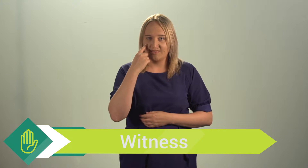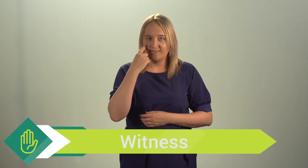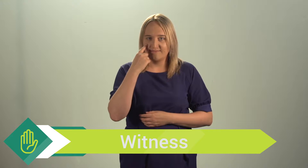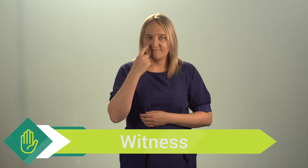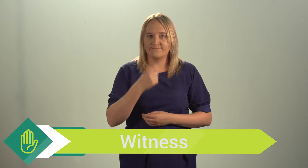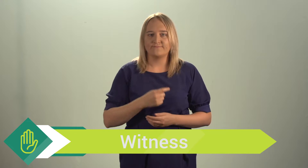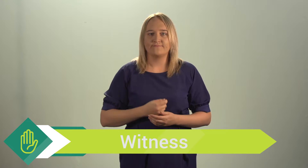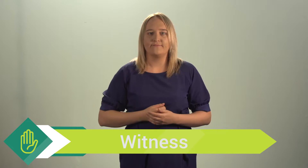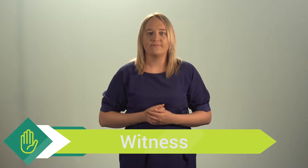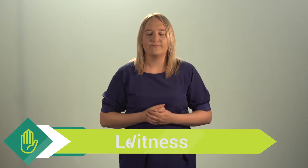Witness.